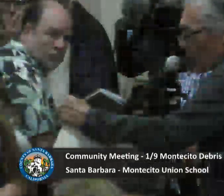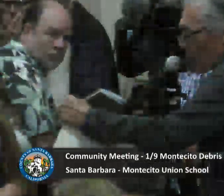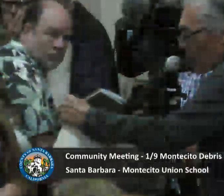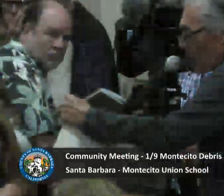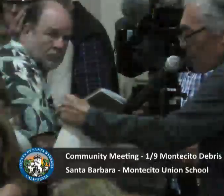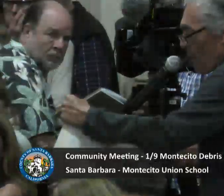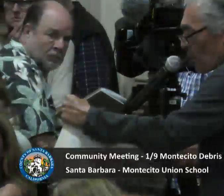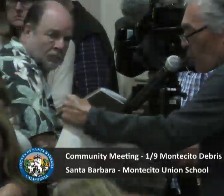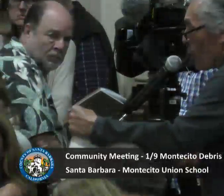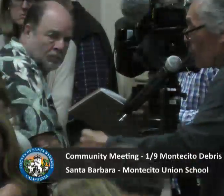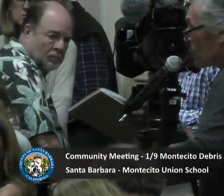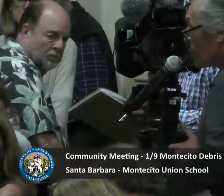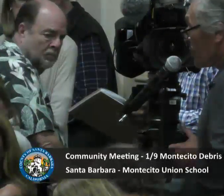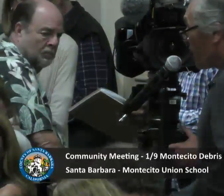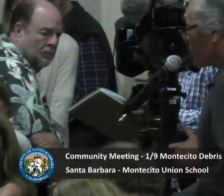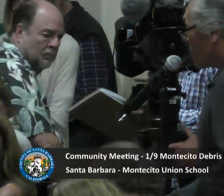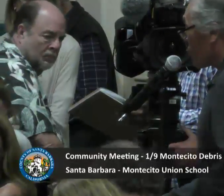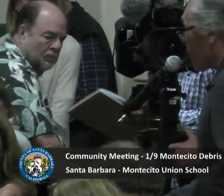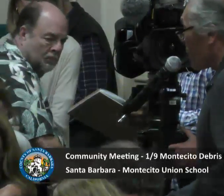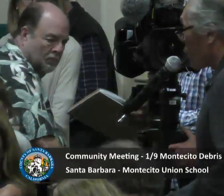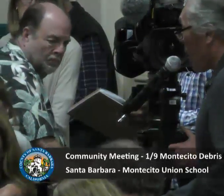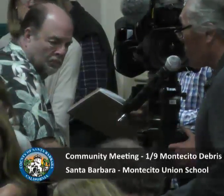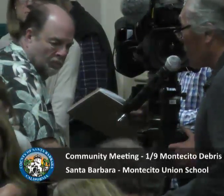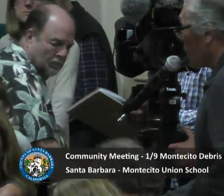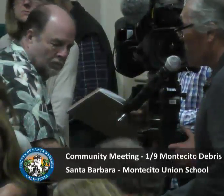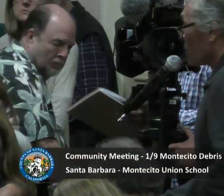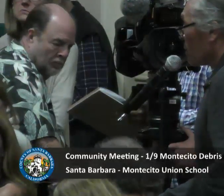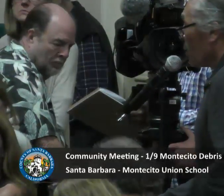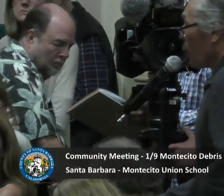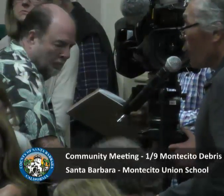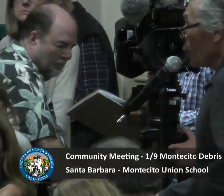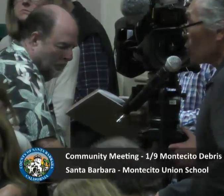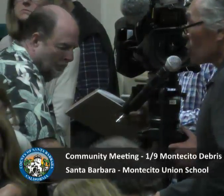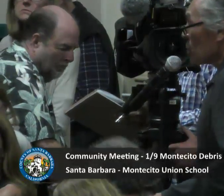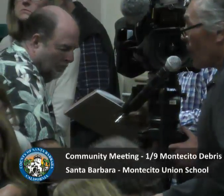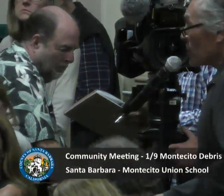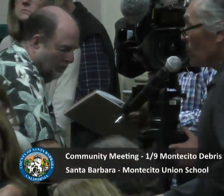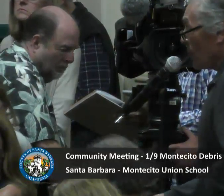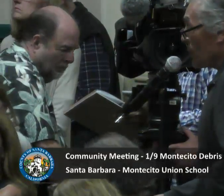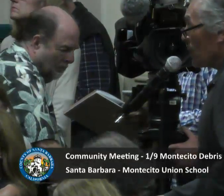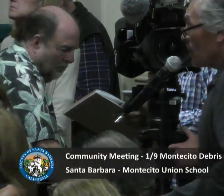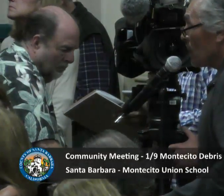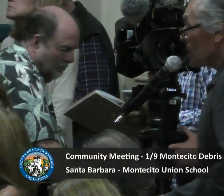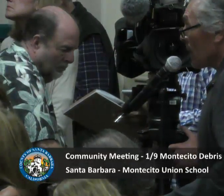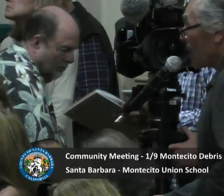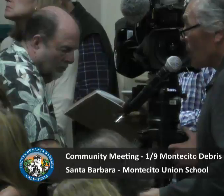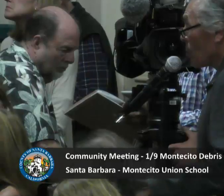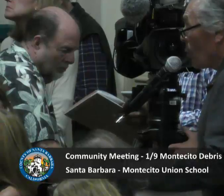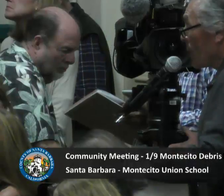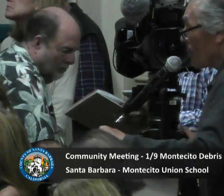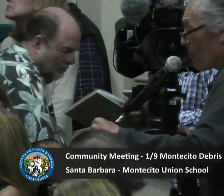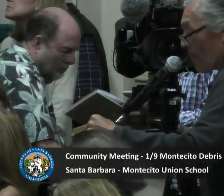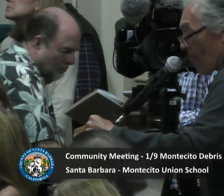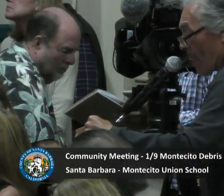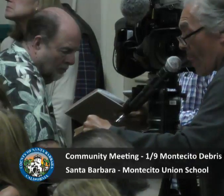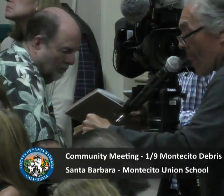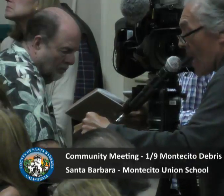when the debris from the roads were dumped on private property, whose responsibility is that, number